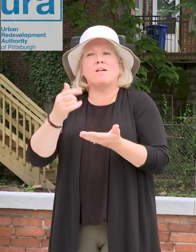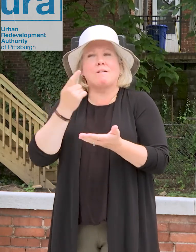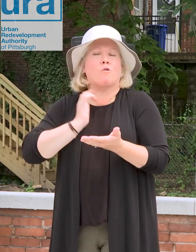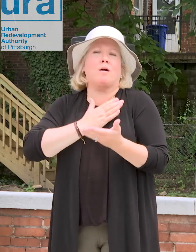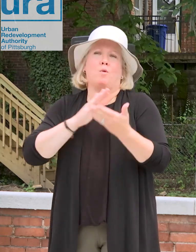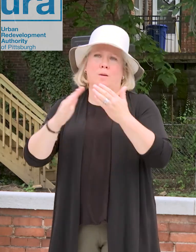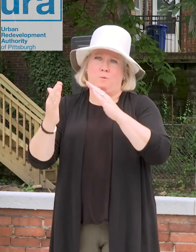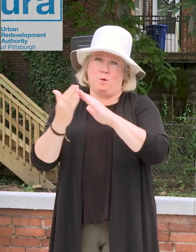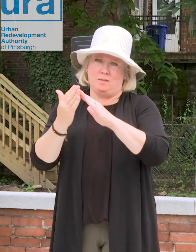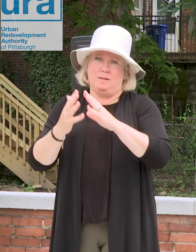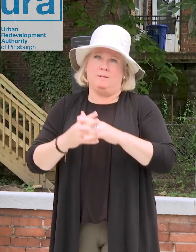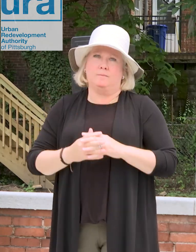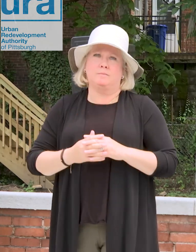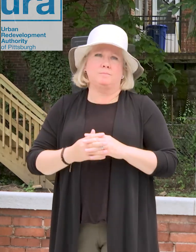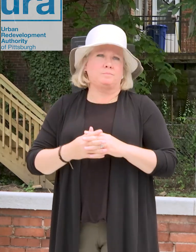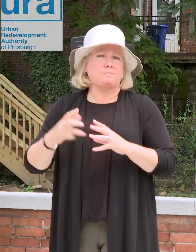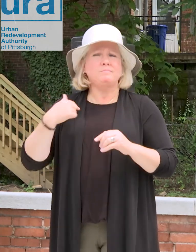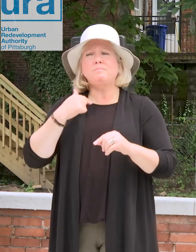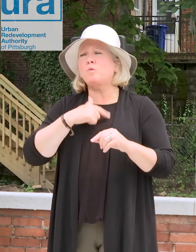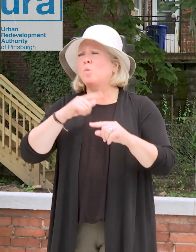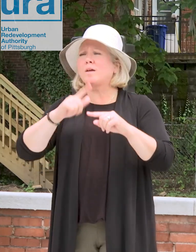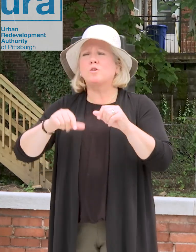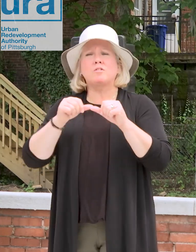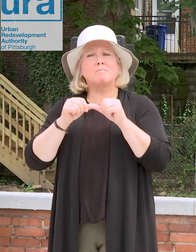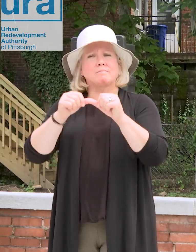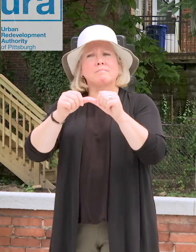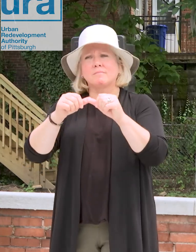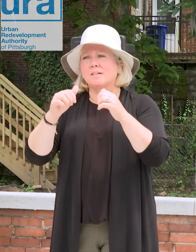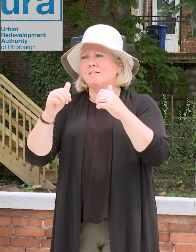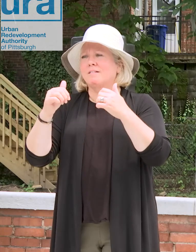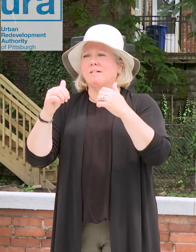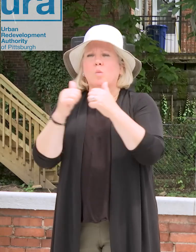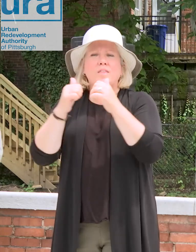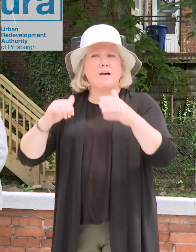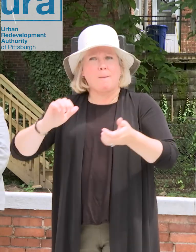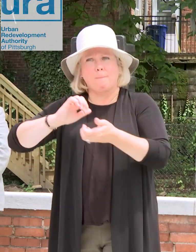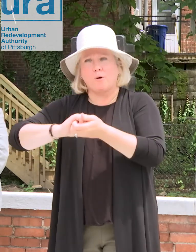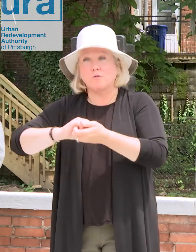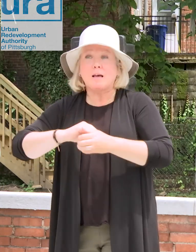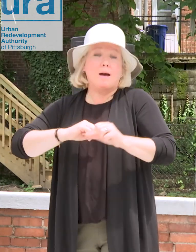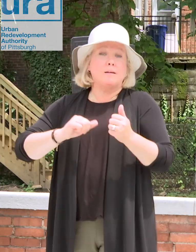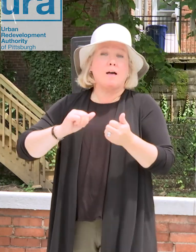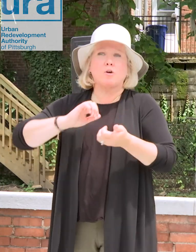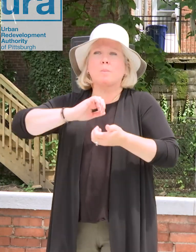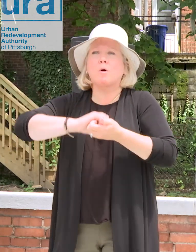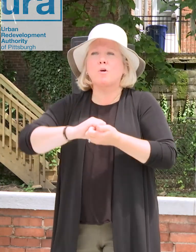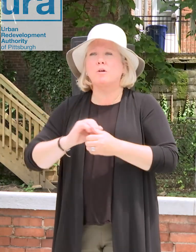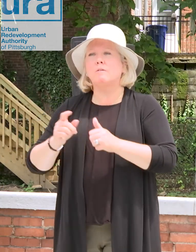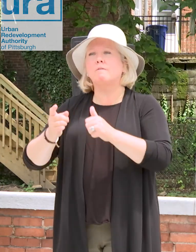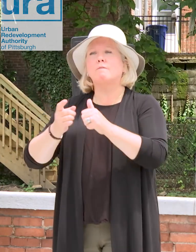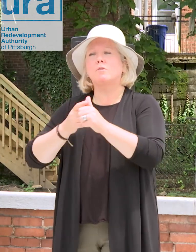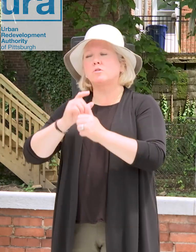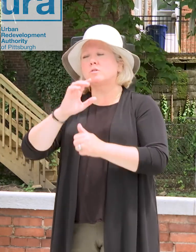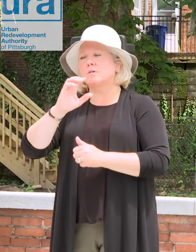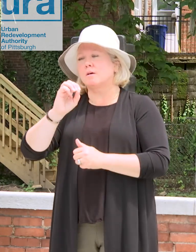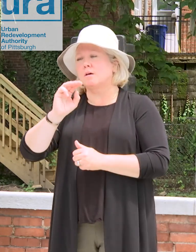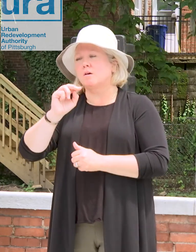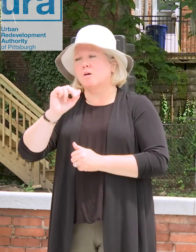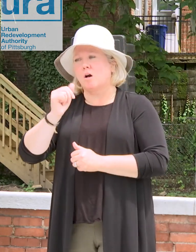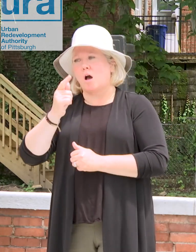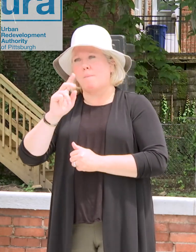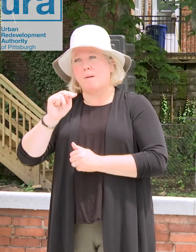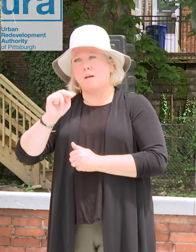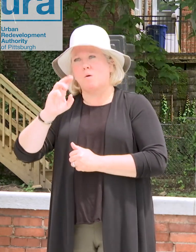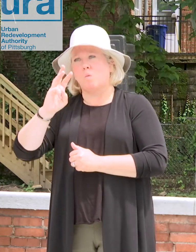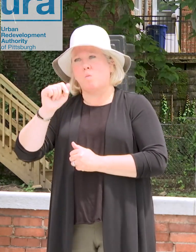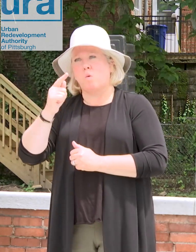community. We couldn't do this work without partners. We have another partner that came on board with us, and that is First Commonwealth Bank. They've been willing